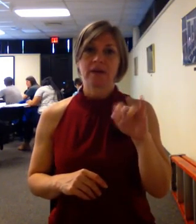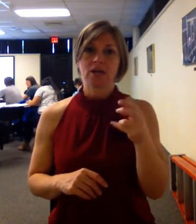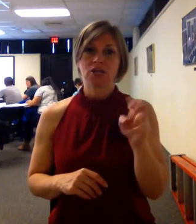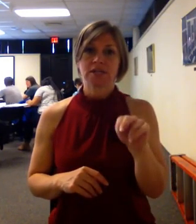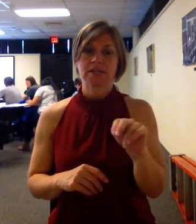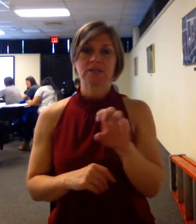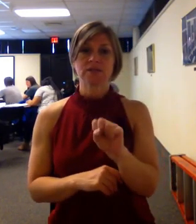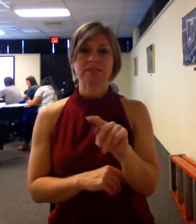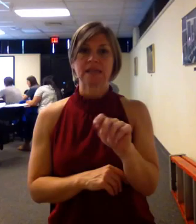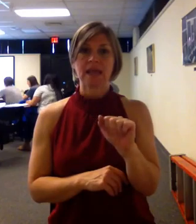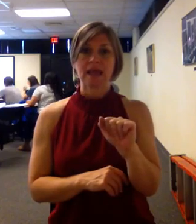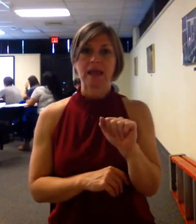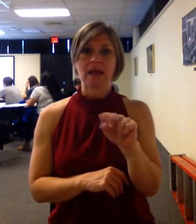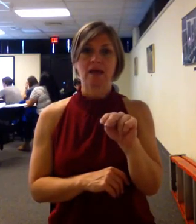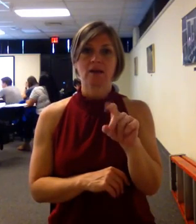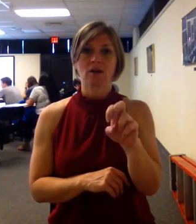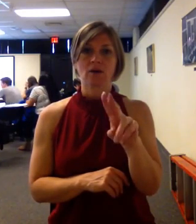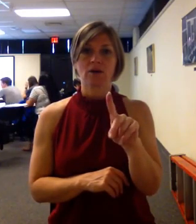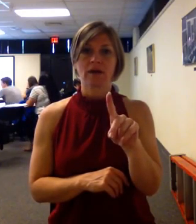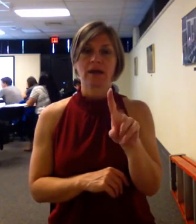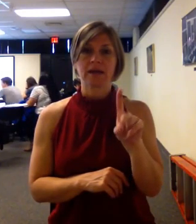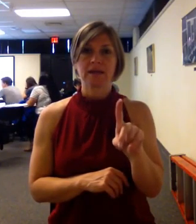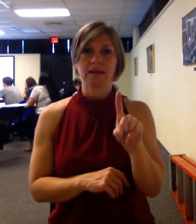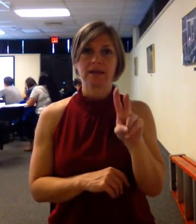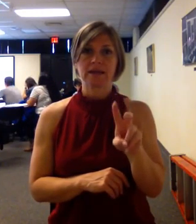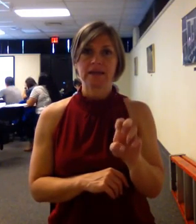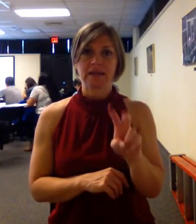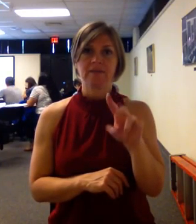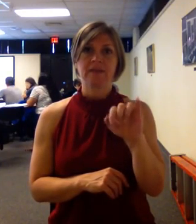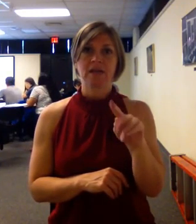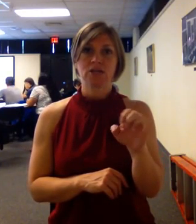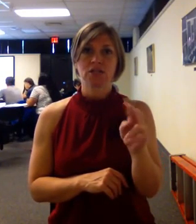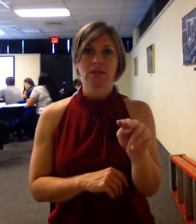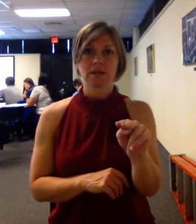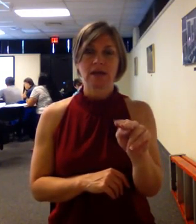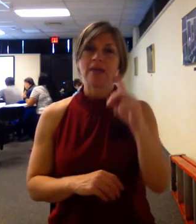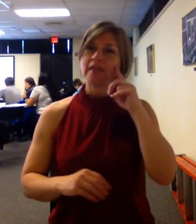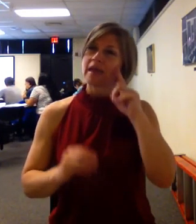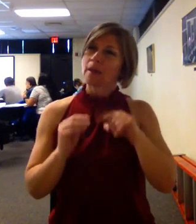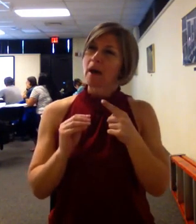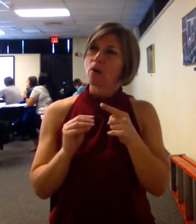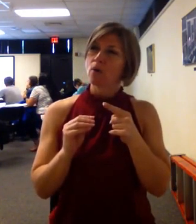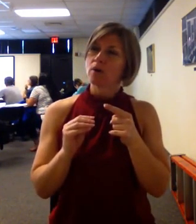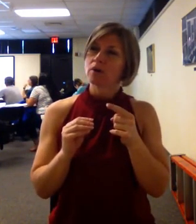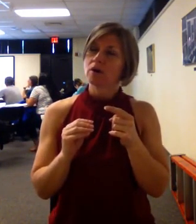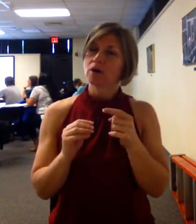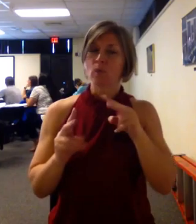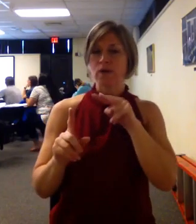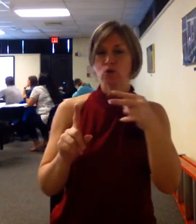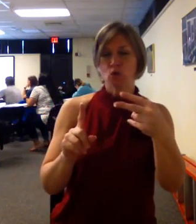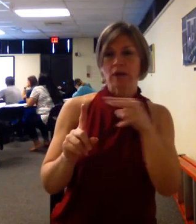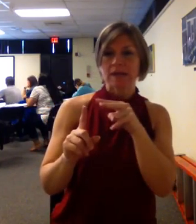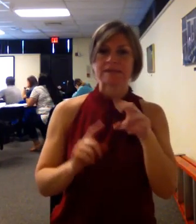deviation. And I said, if you guys will just kind of change the way the author is looking at it and just say it's standard deviation divided